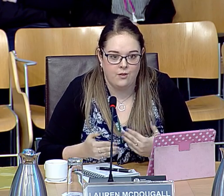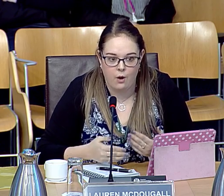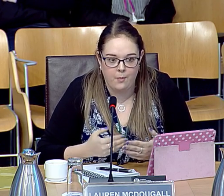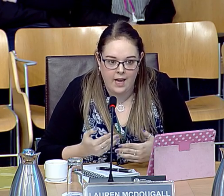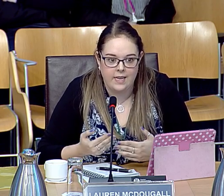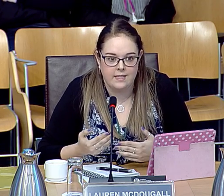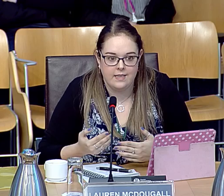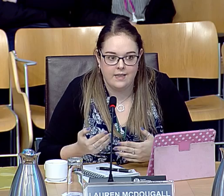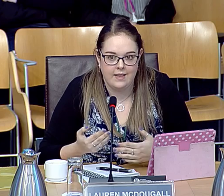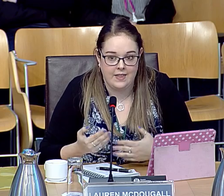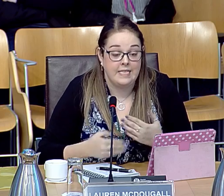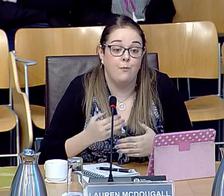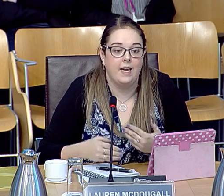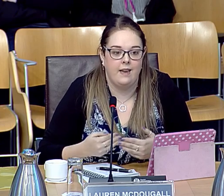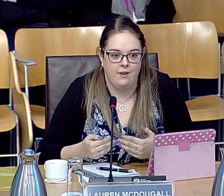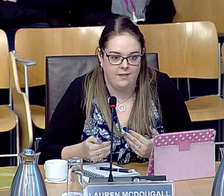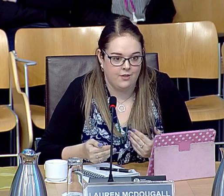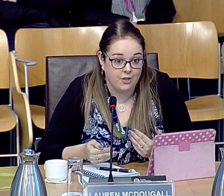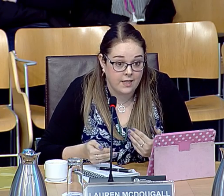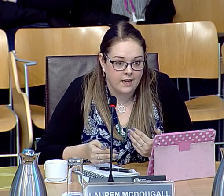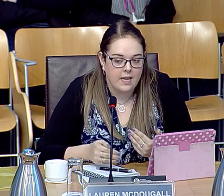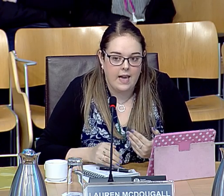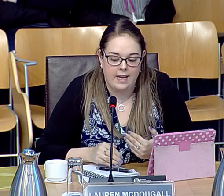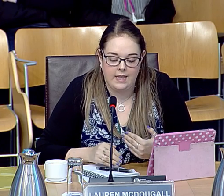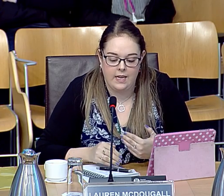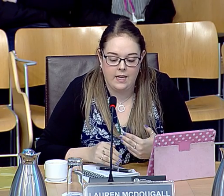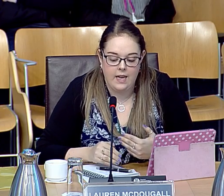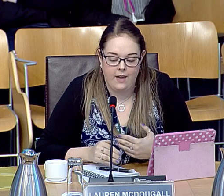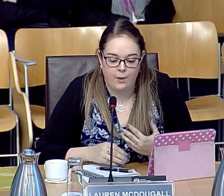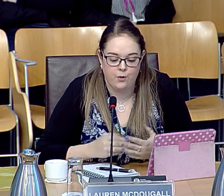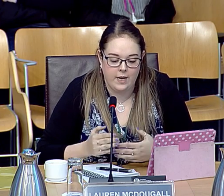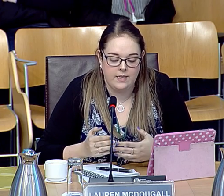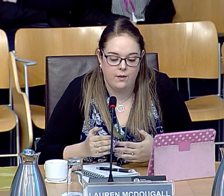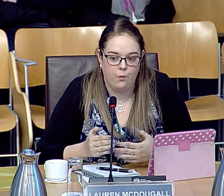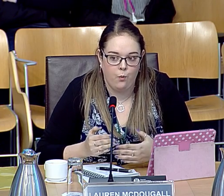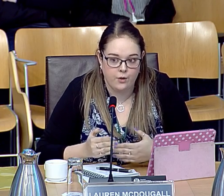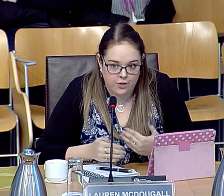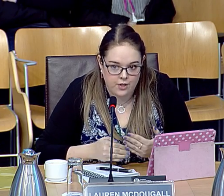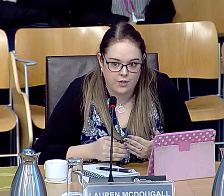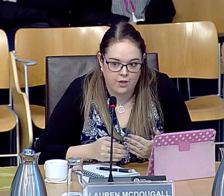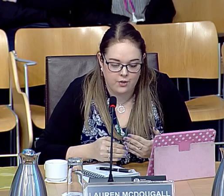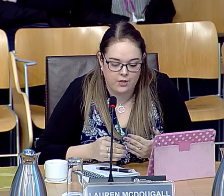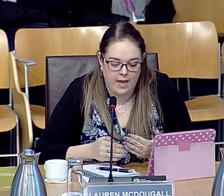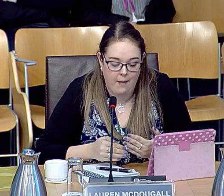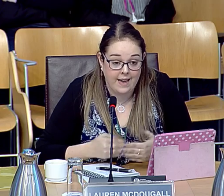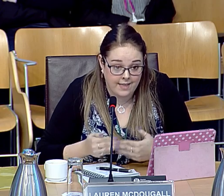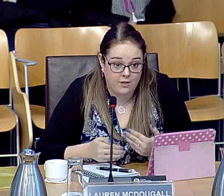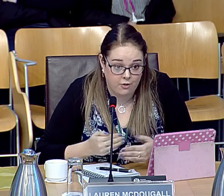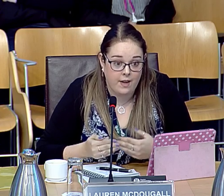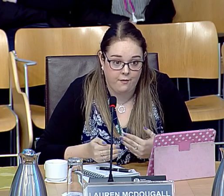not applied in the same way at every institution. And I think if we could widen what students could access through that